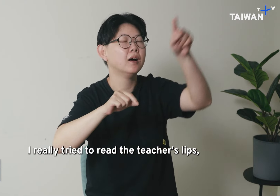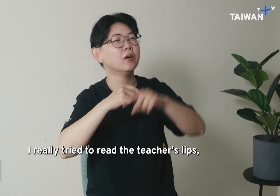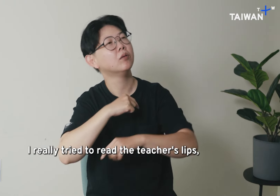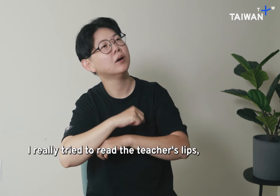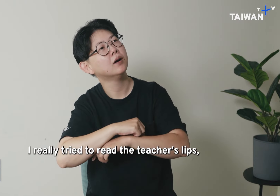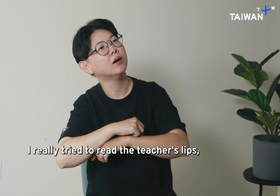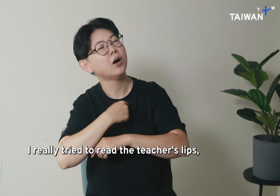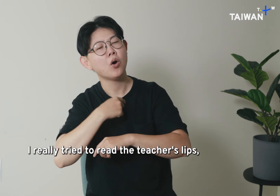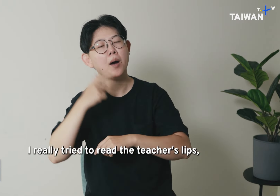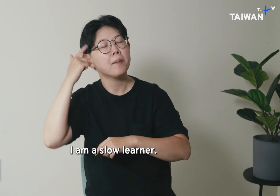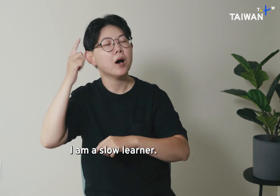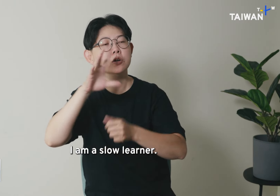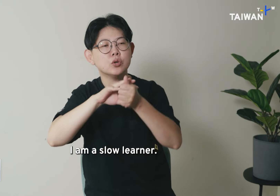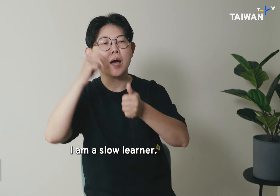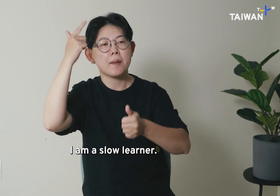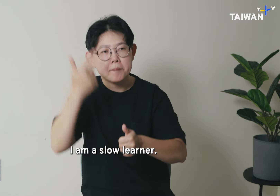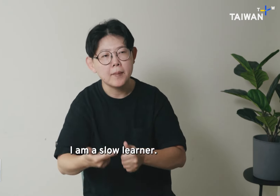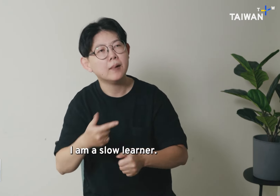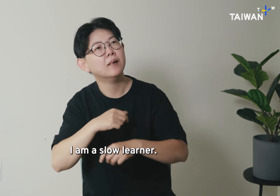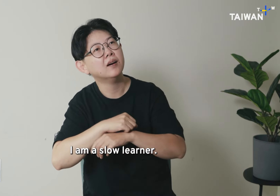lips. I'm a slow learner.